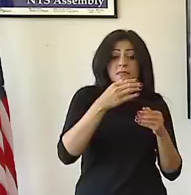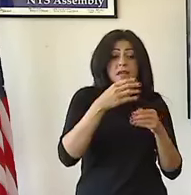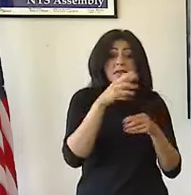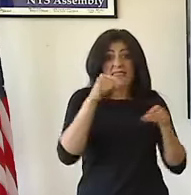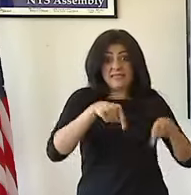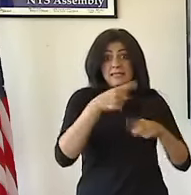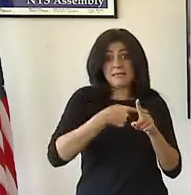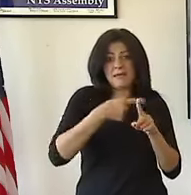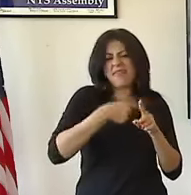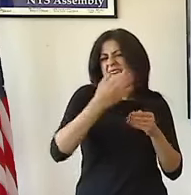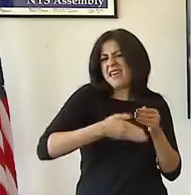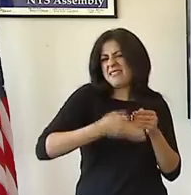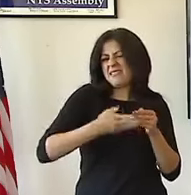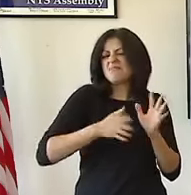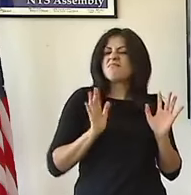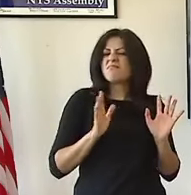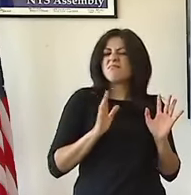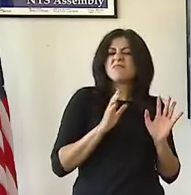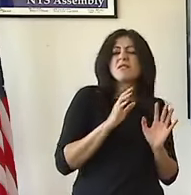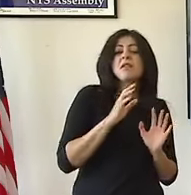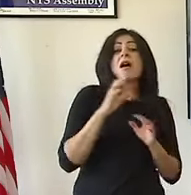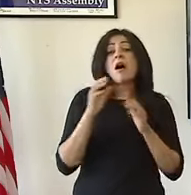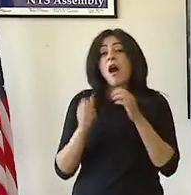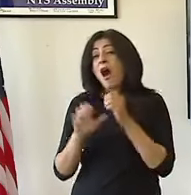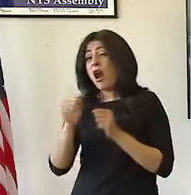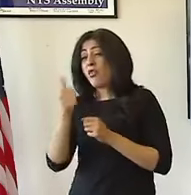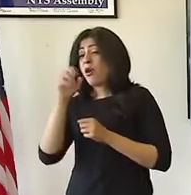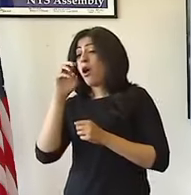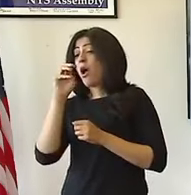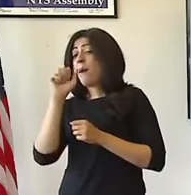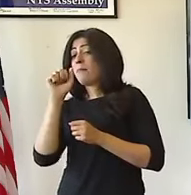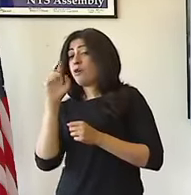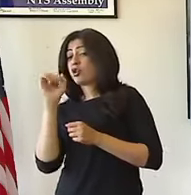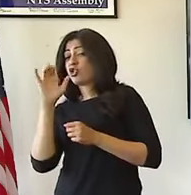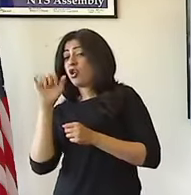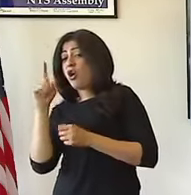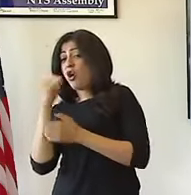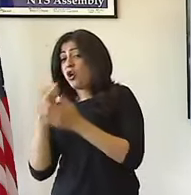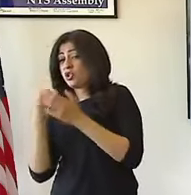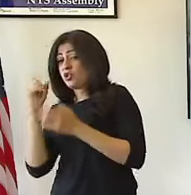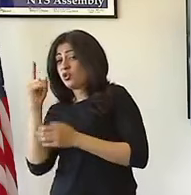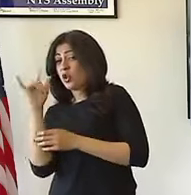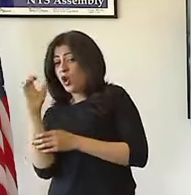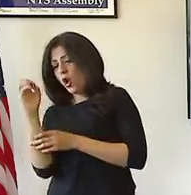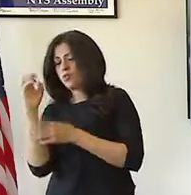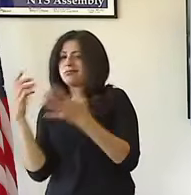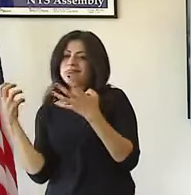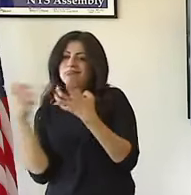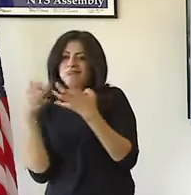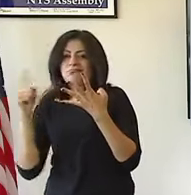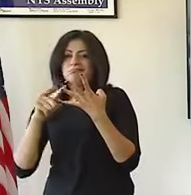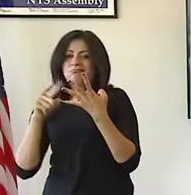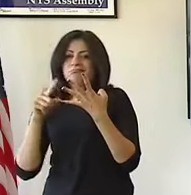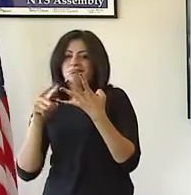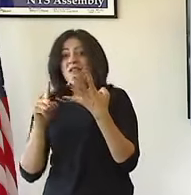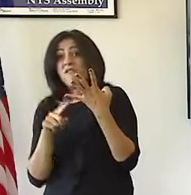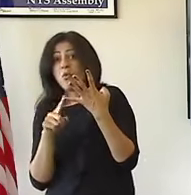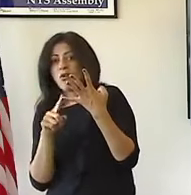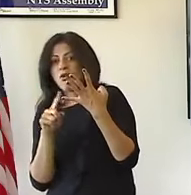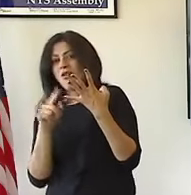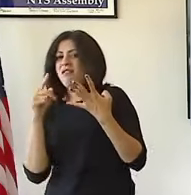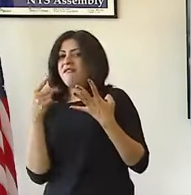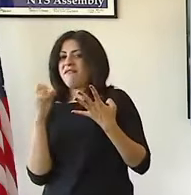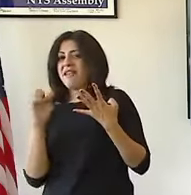month. Generally speaking, martial arts studios are not permitted to open yet until phase 4, unless that speeds up, and